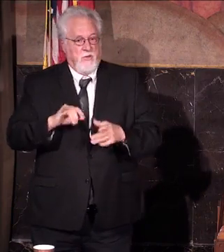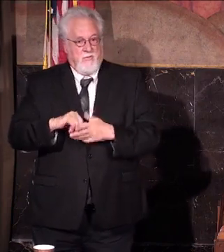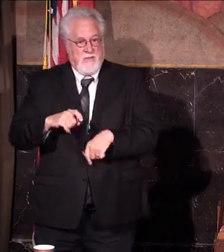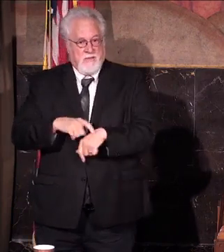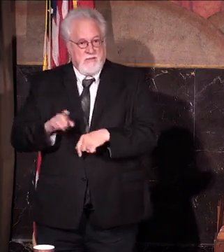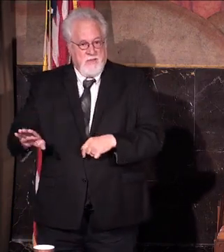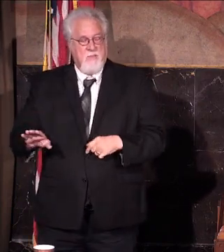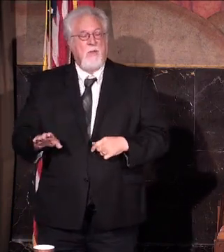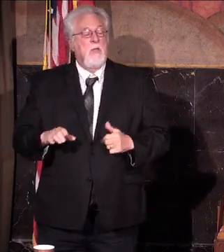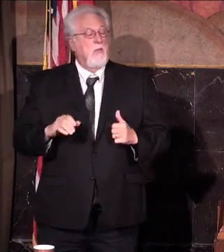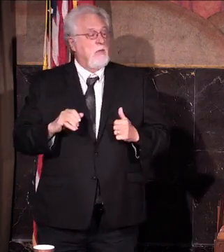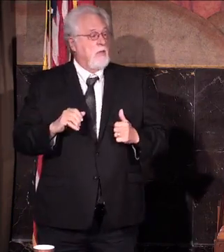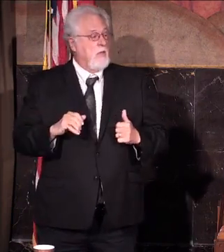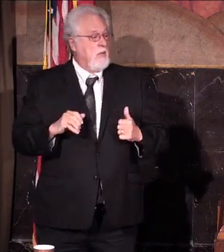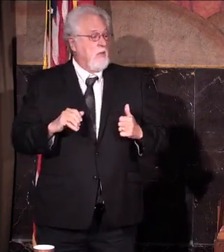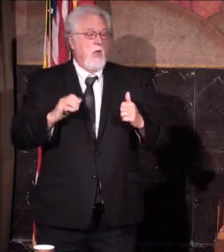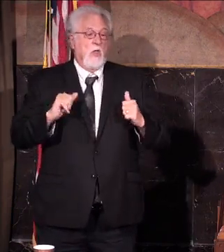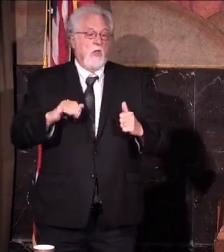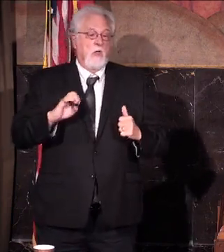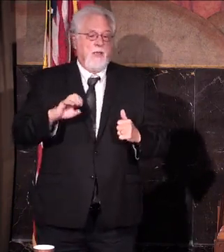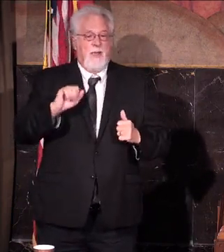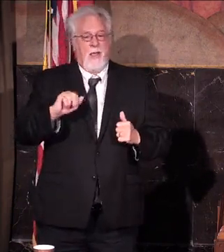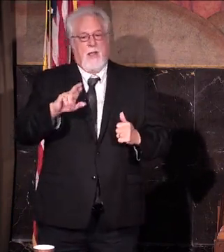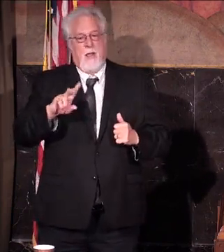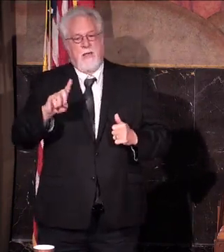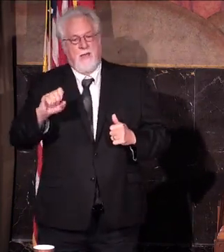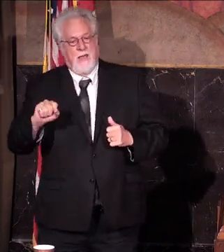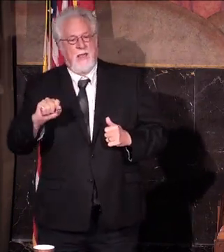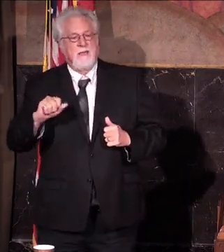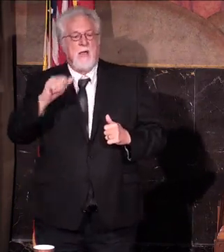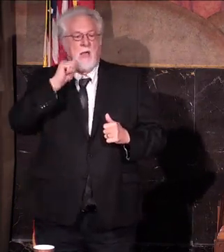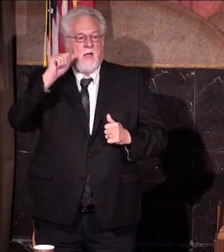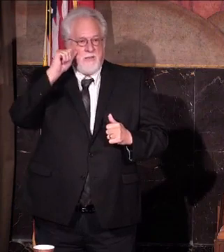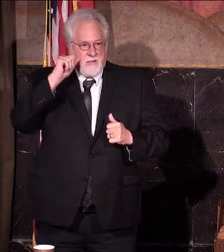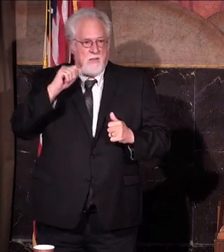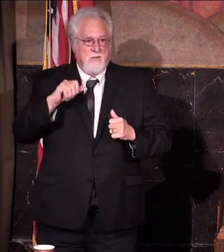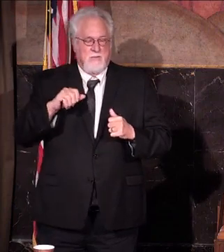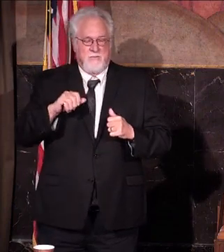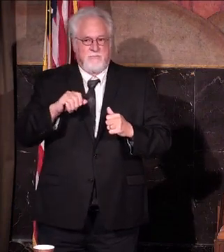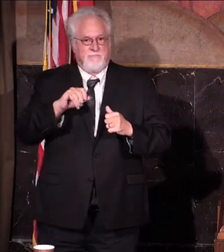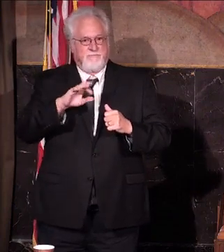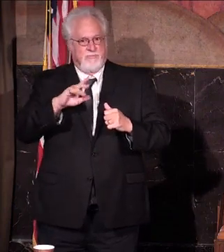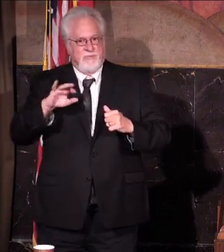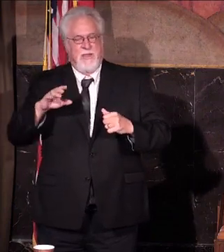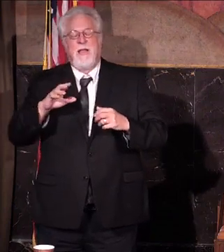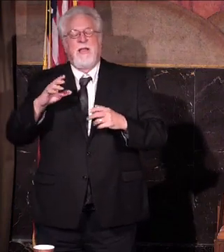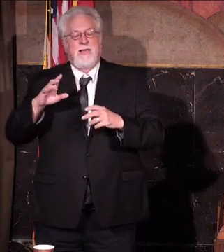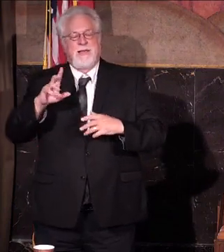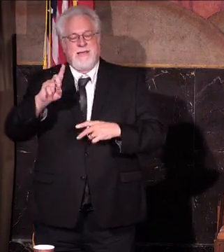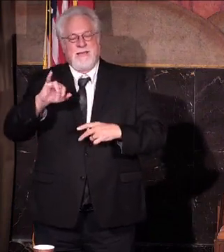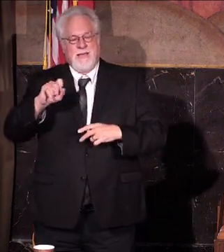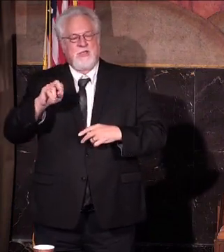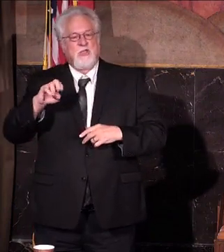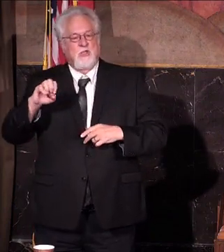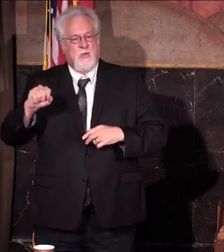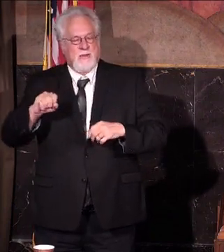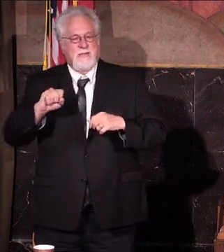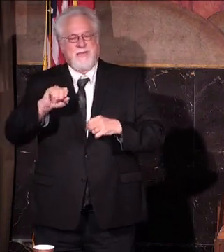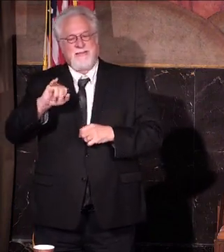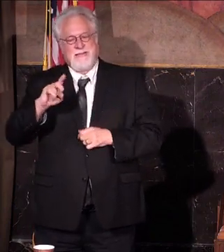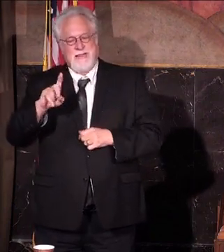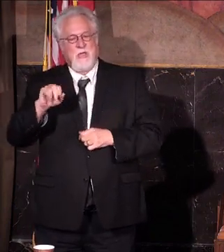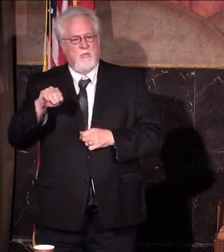time, which could be things like ARDS, adult respiratory distress syndrome. It could be